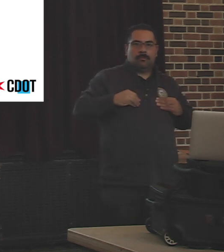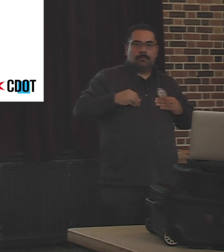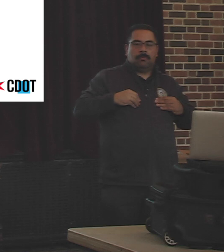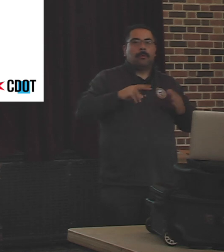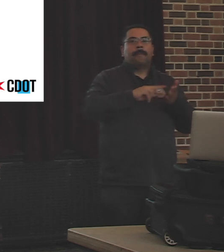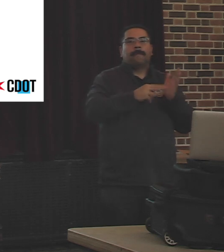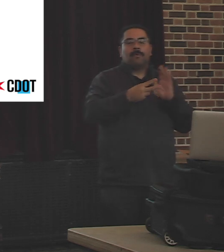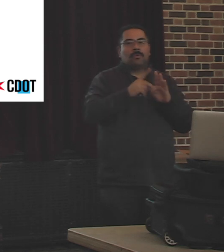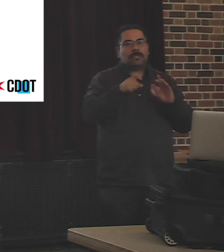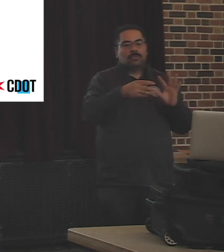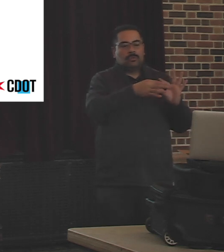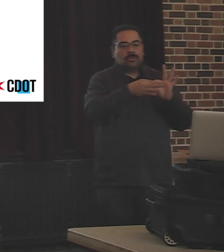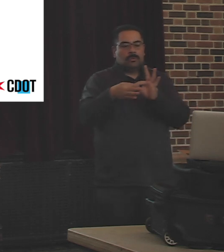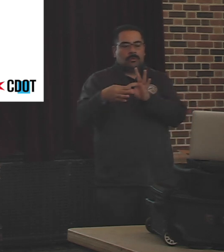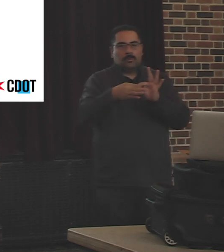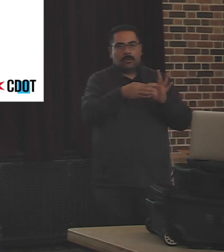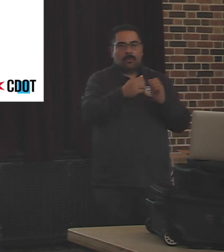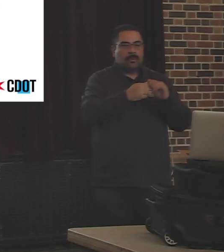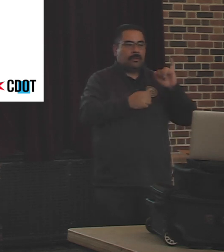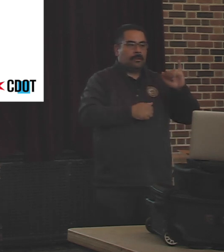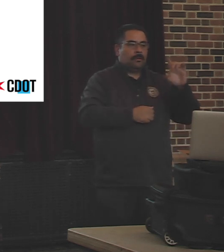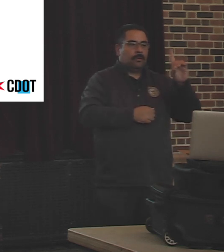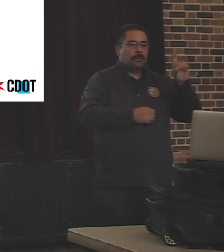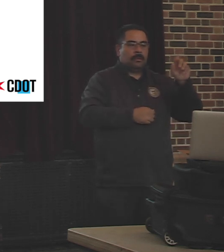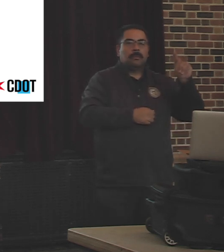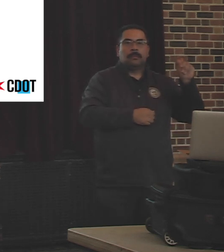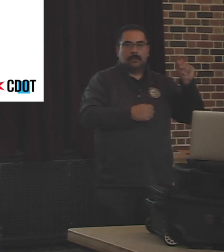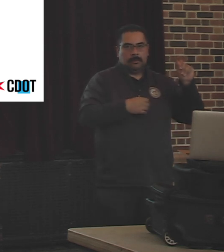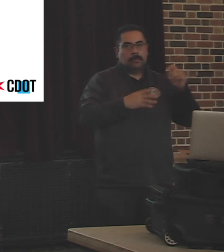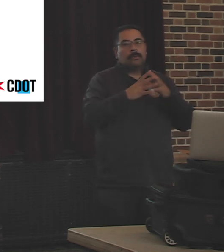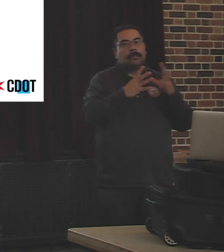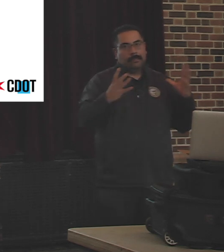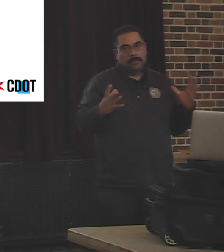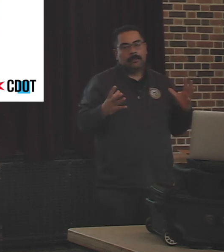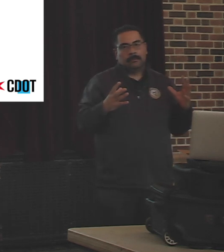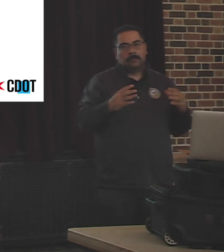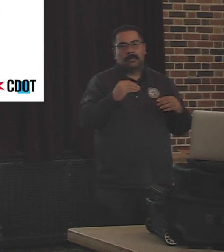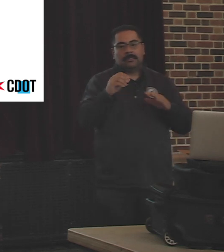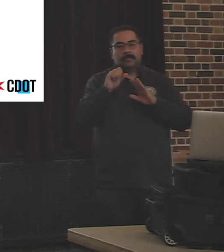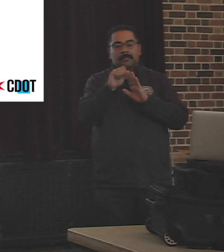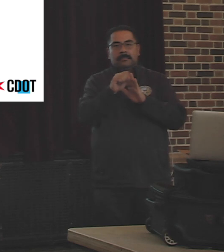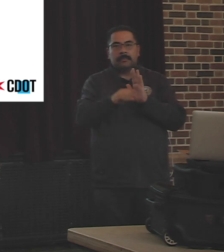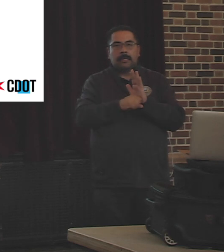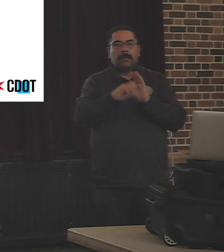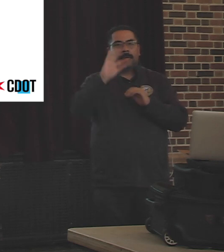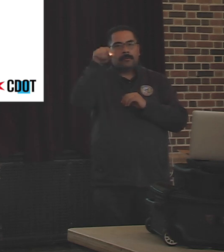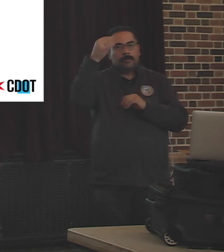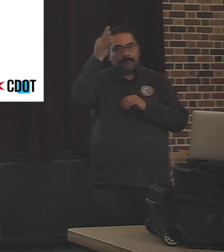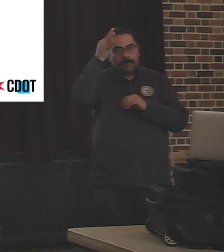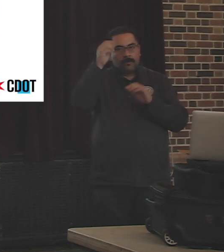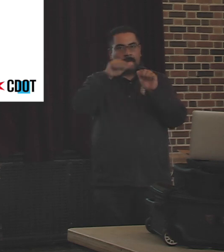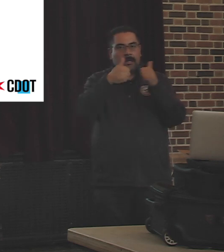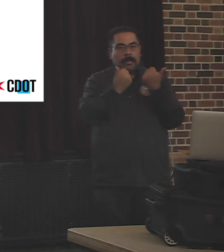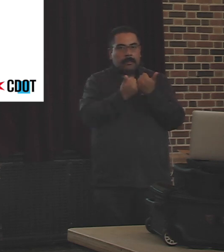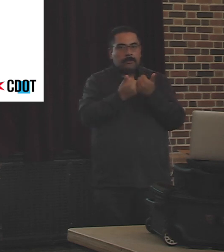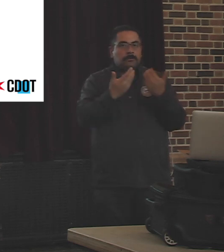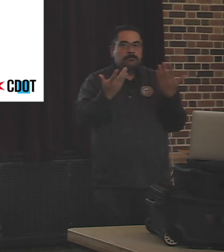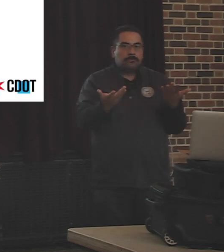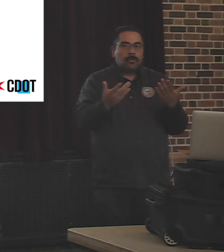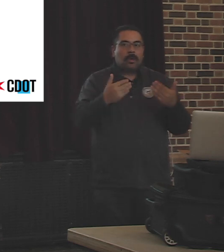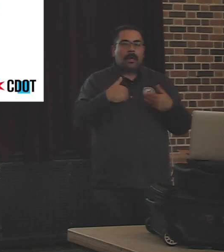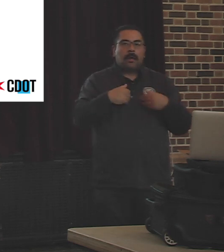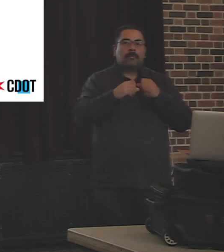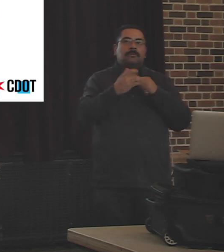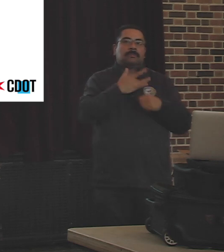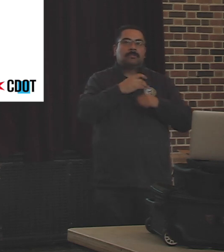lot of coordination with the Illinois Department of Transportation and state and federal agencies. So as a result, it's a